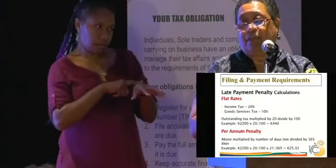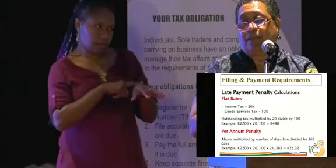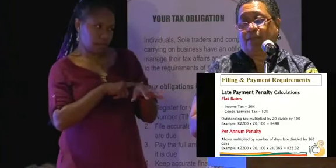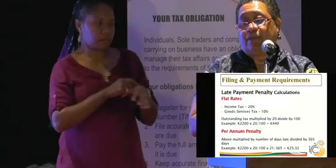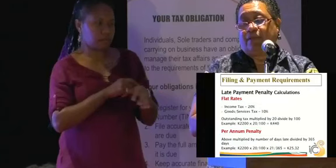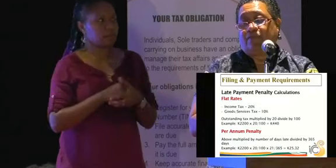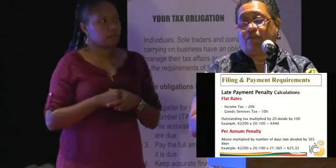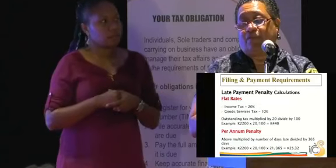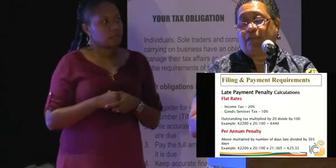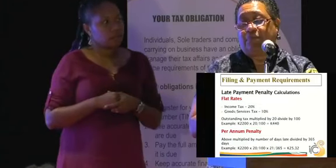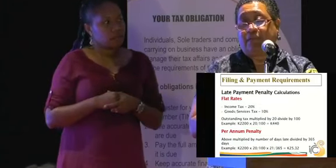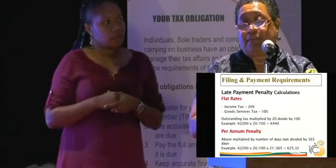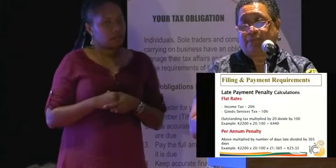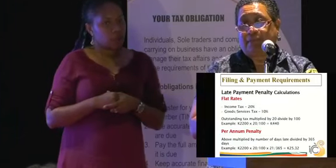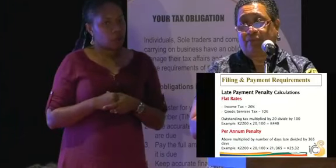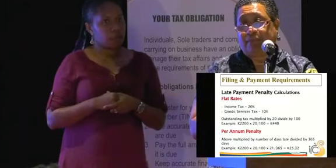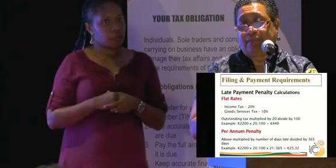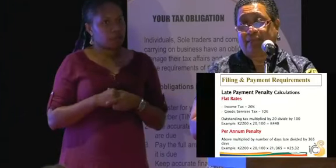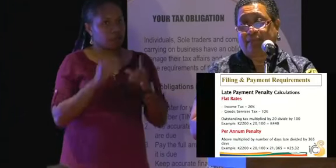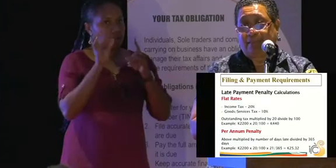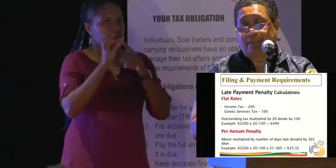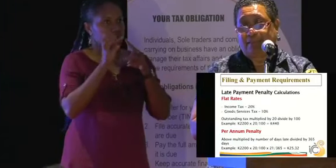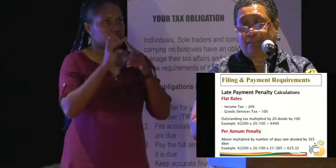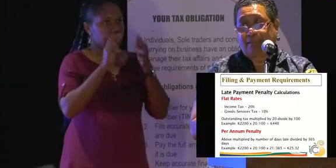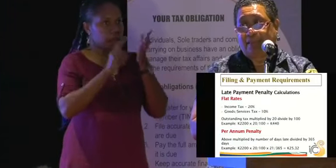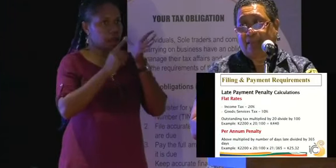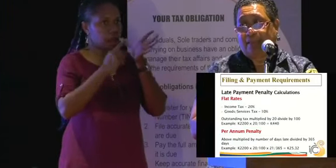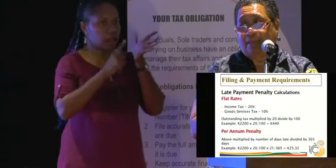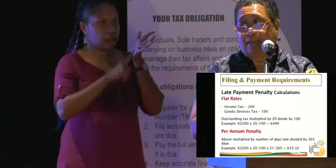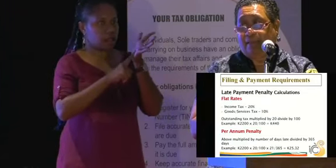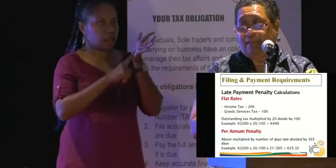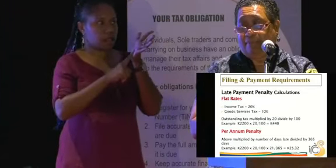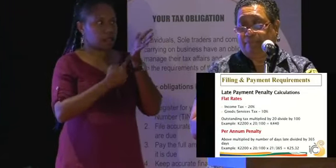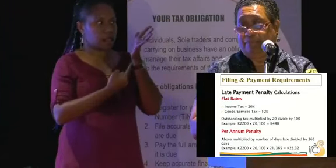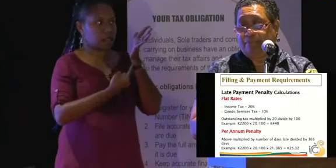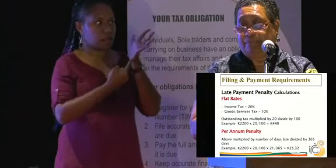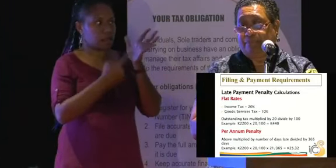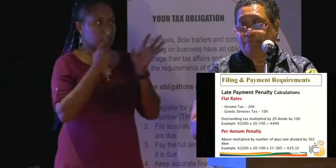Okay, for late payment penalty, that is